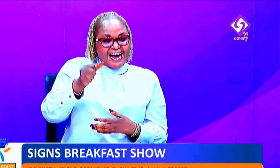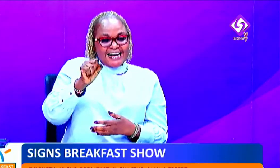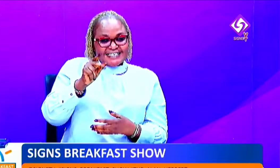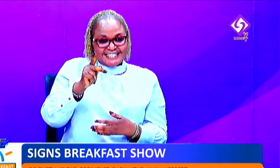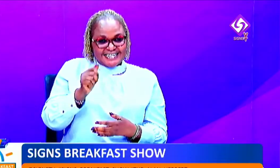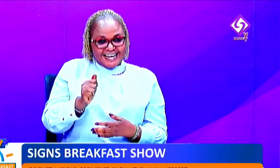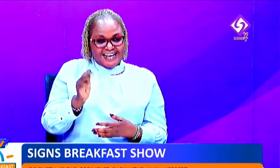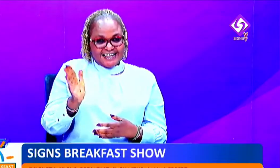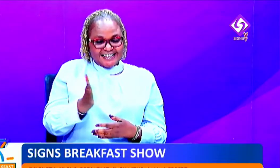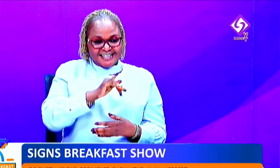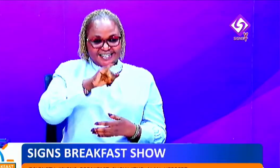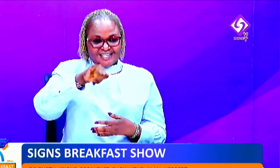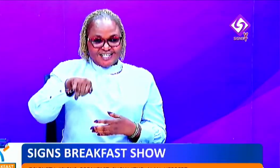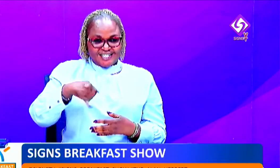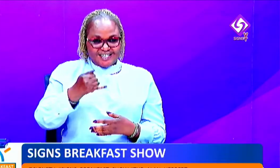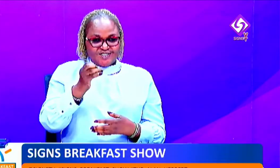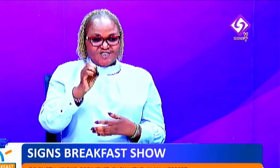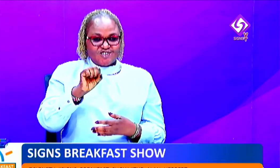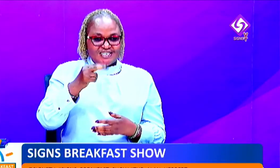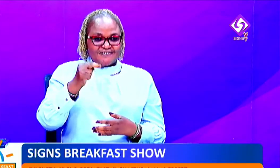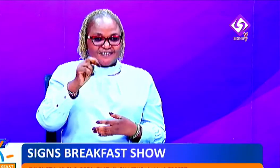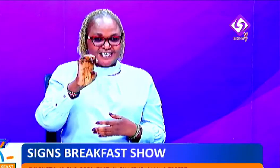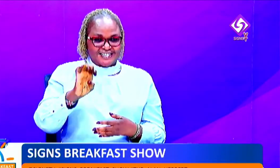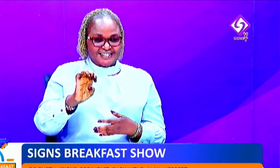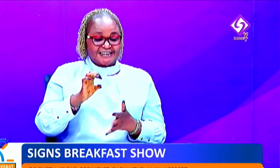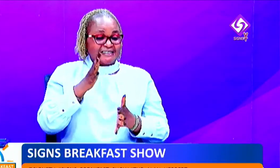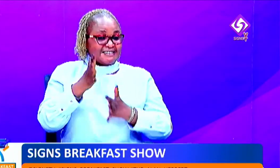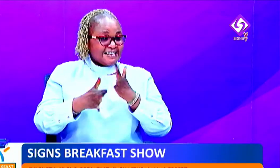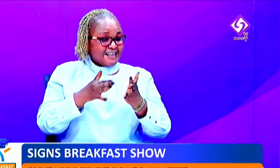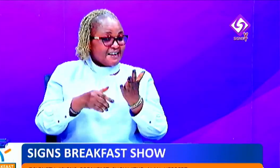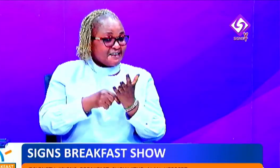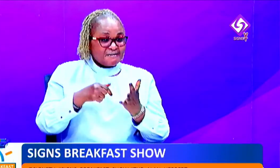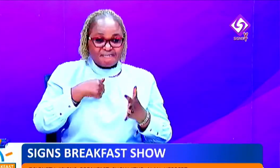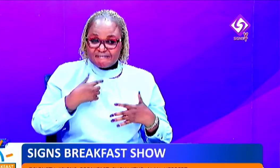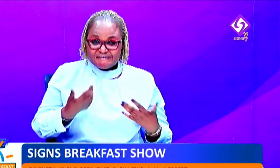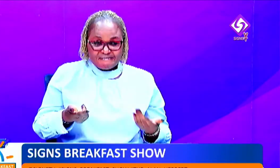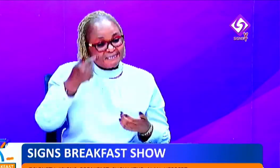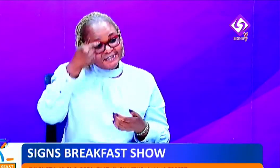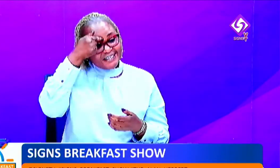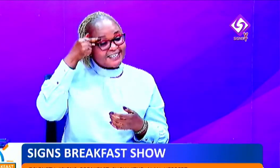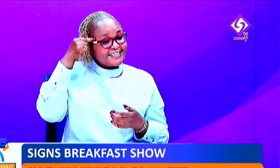also. My name is Aska Josephine, and this is my sign name.